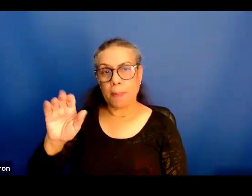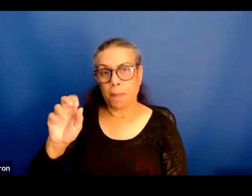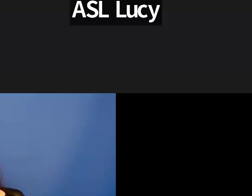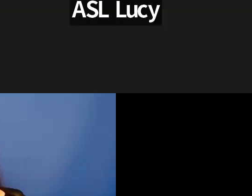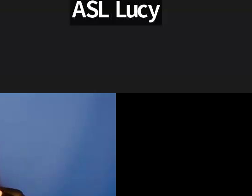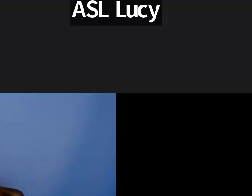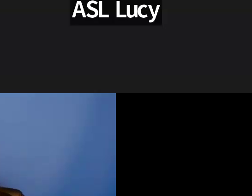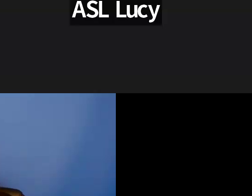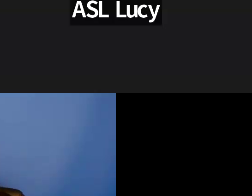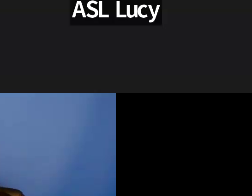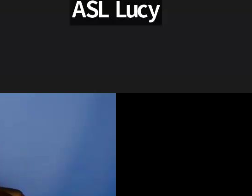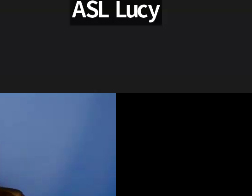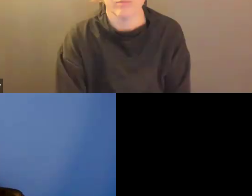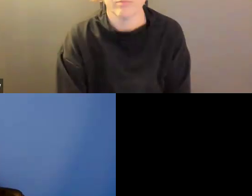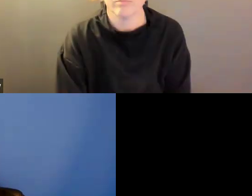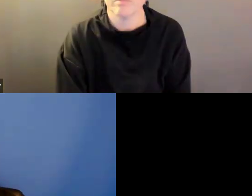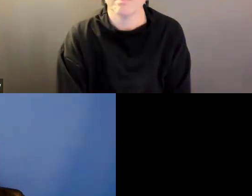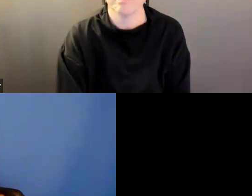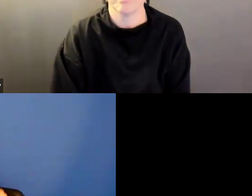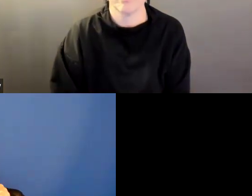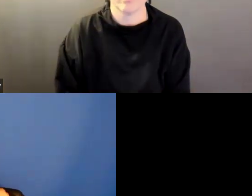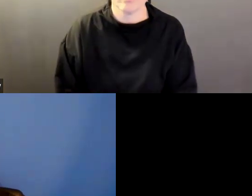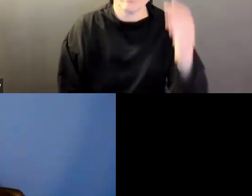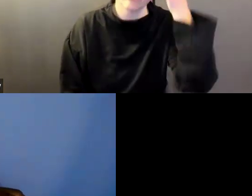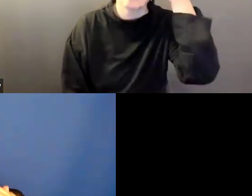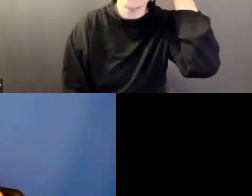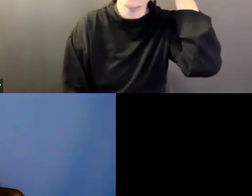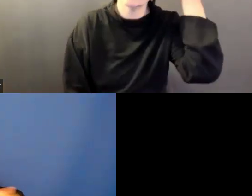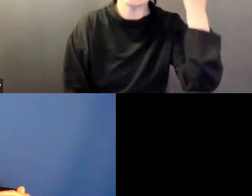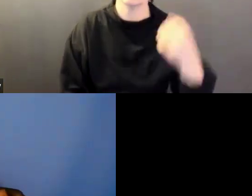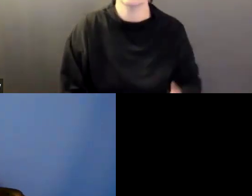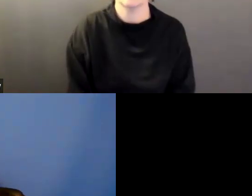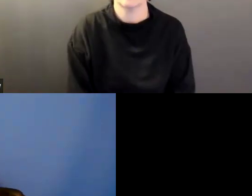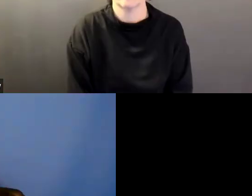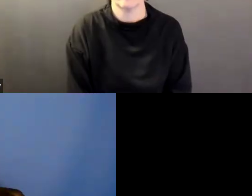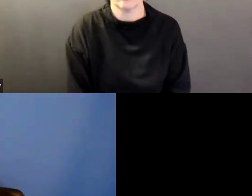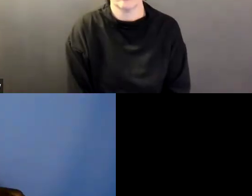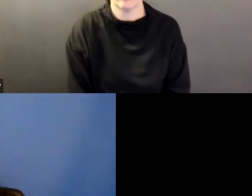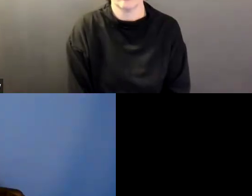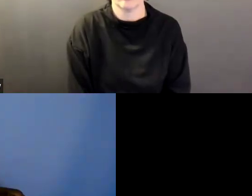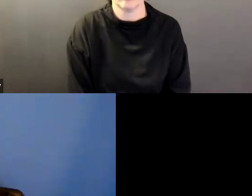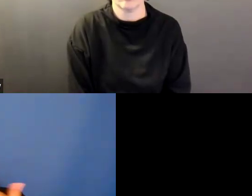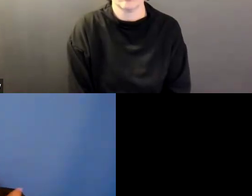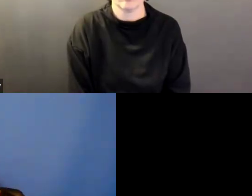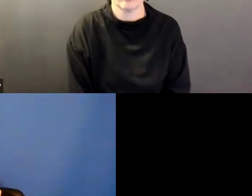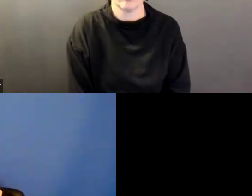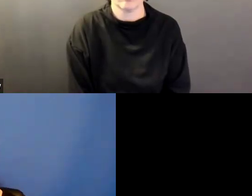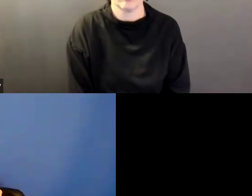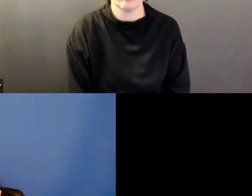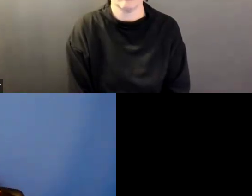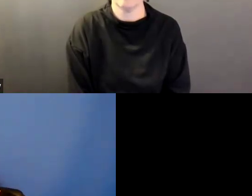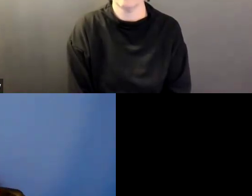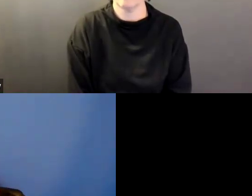ensures that intervention planning is consistent, equitable, and rooted in real-time student need. We've seen meaningful